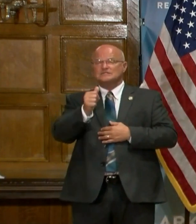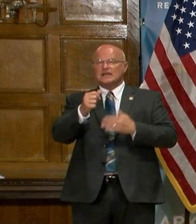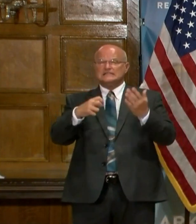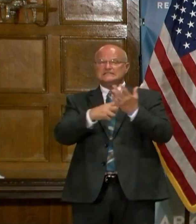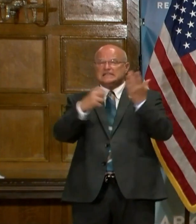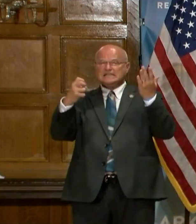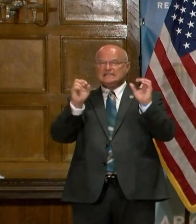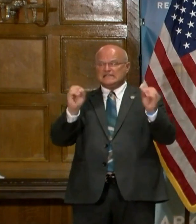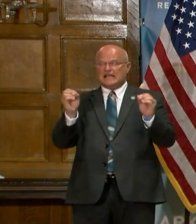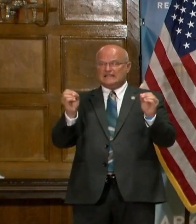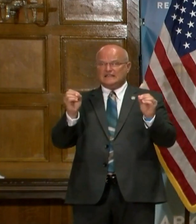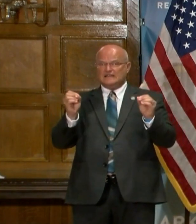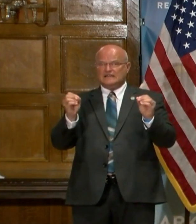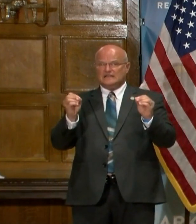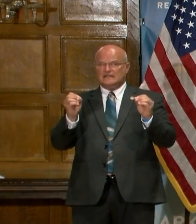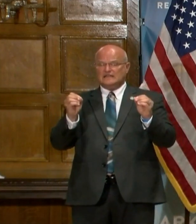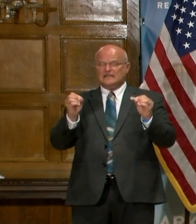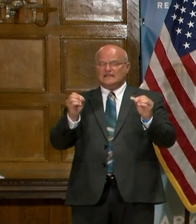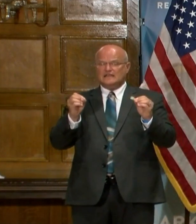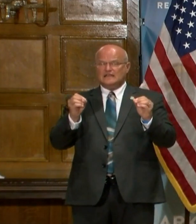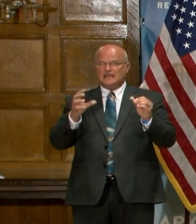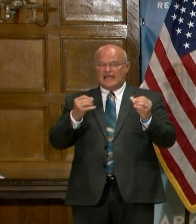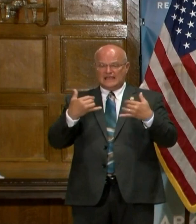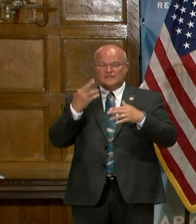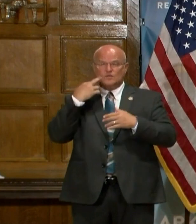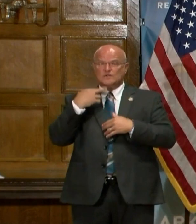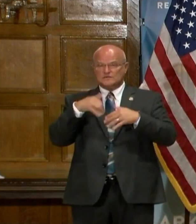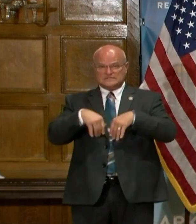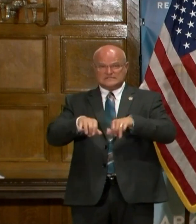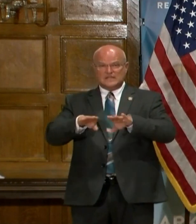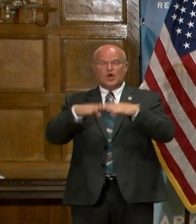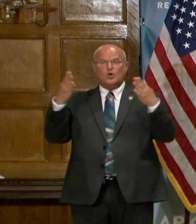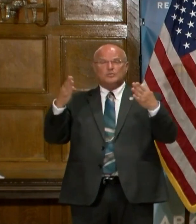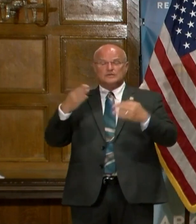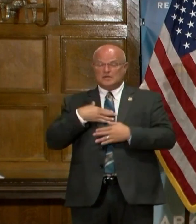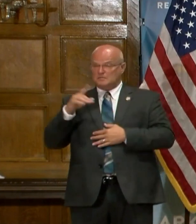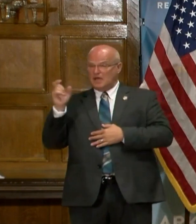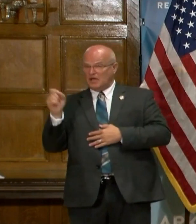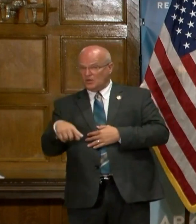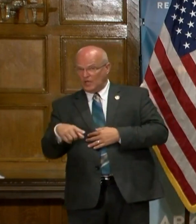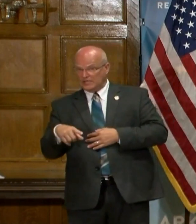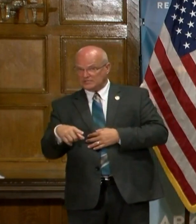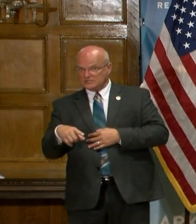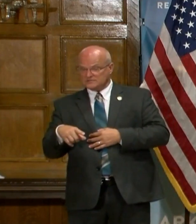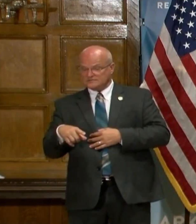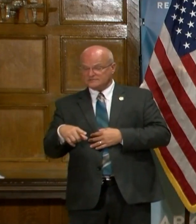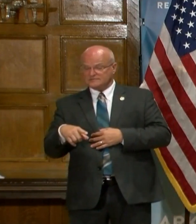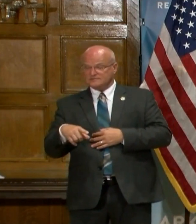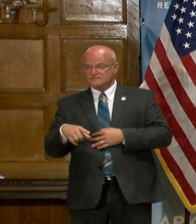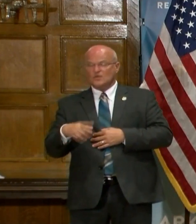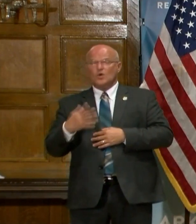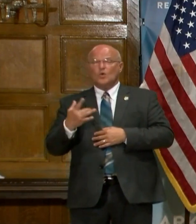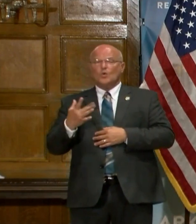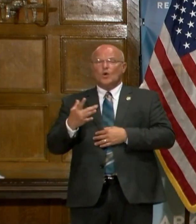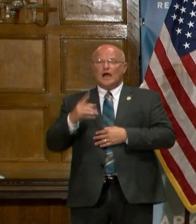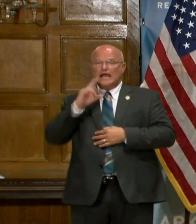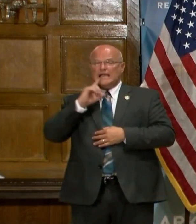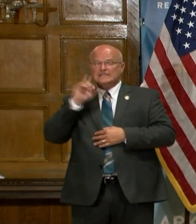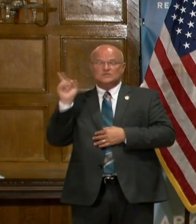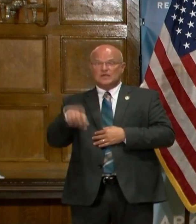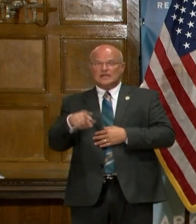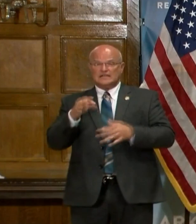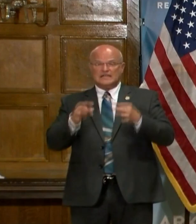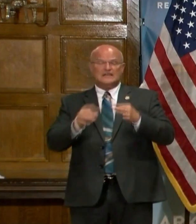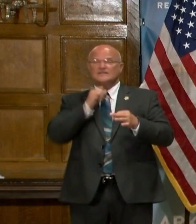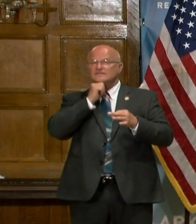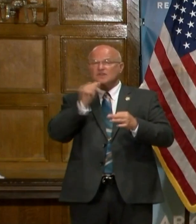nor fined, and his business is still open. My question, which is actually 2, why issue directives if